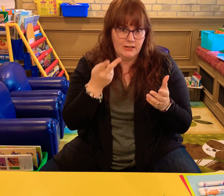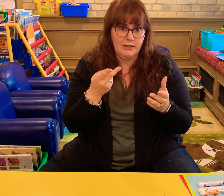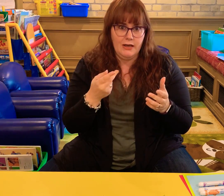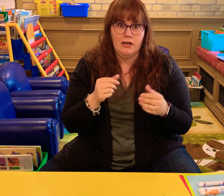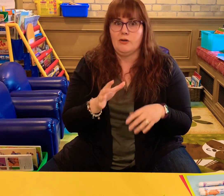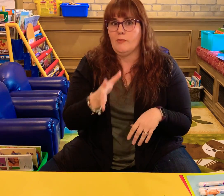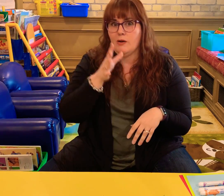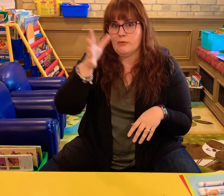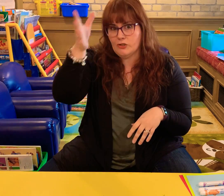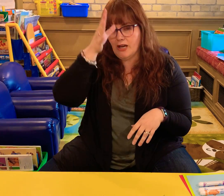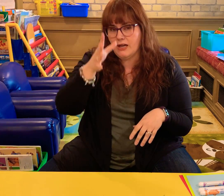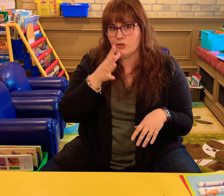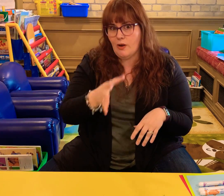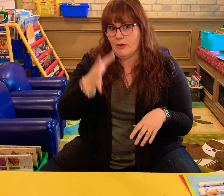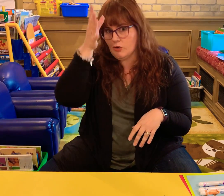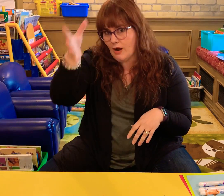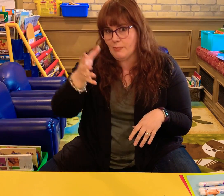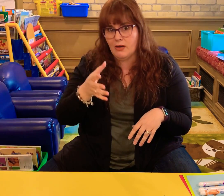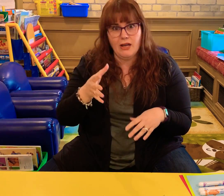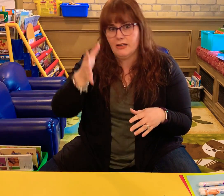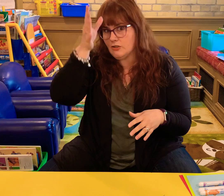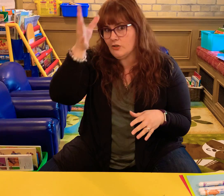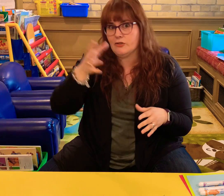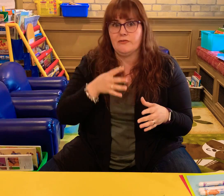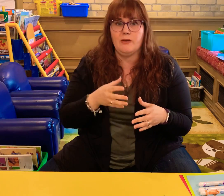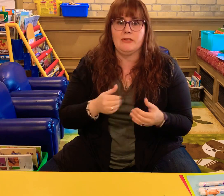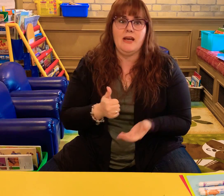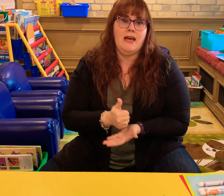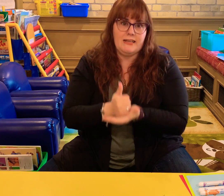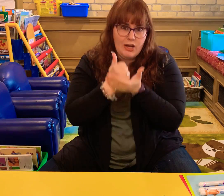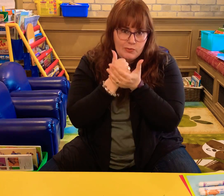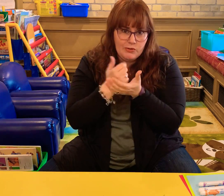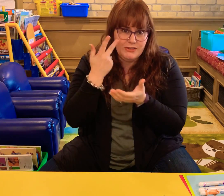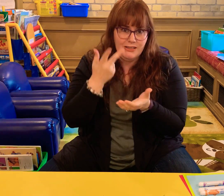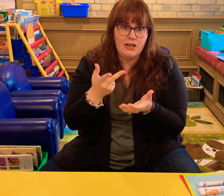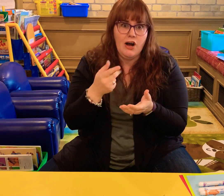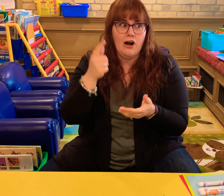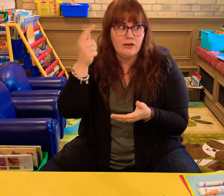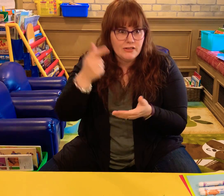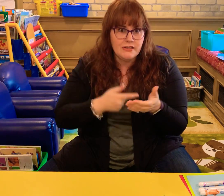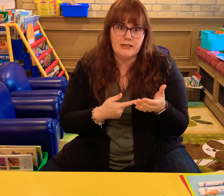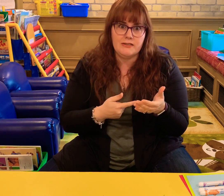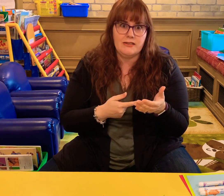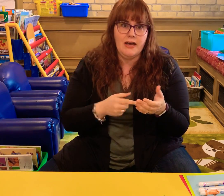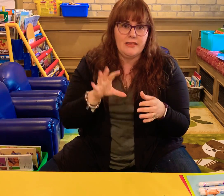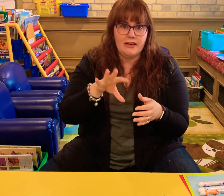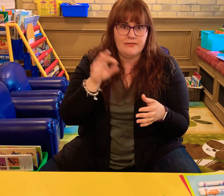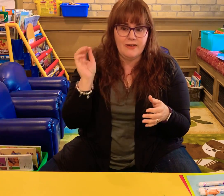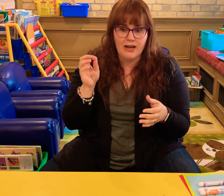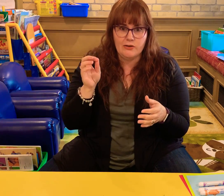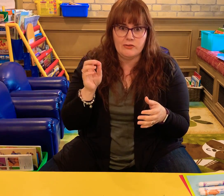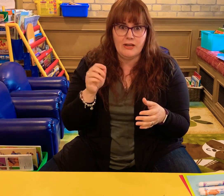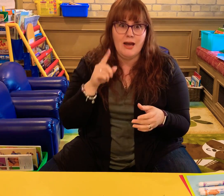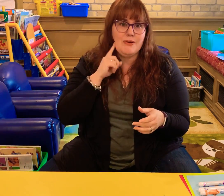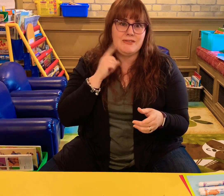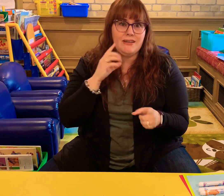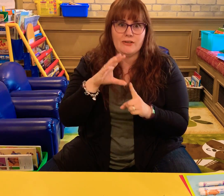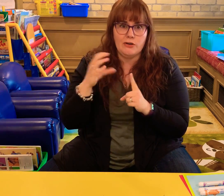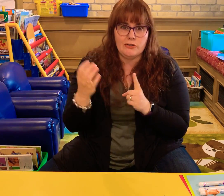your mom and your dad, your grandma, your grandpa, any adult in your family can help you see all the things that I found about deaf culture